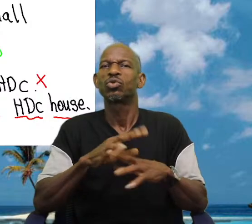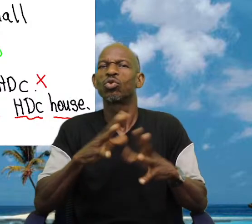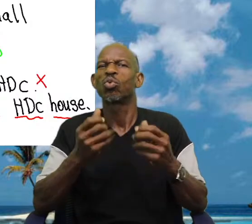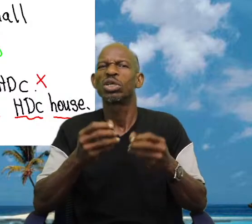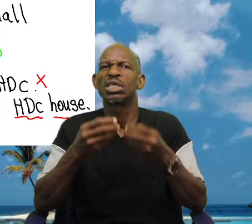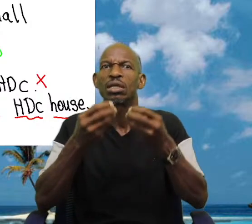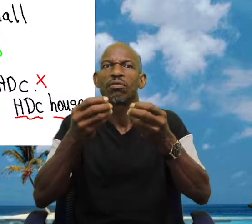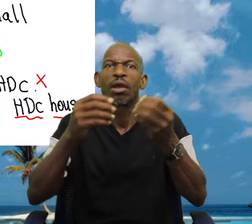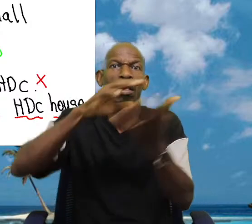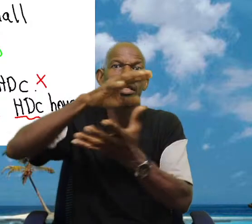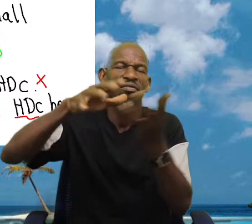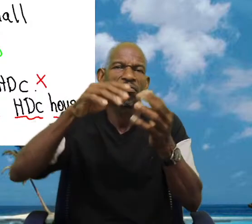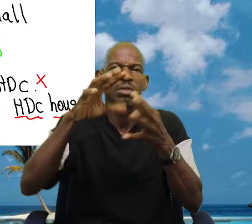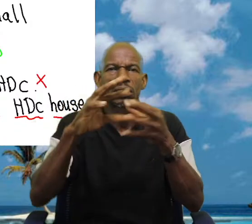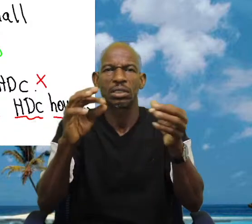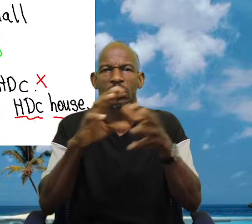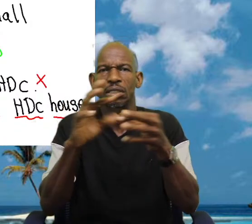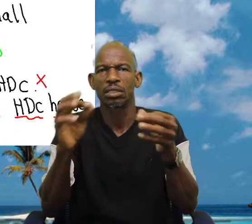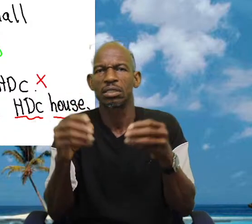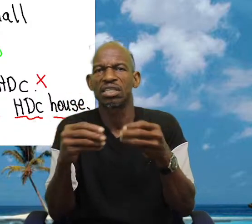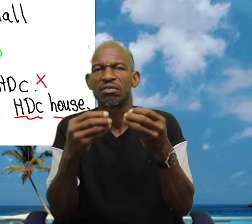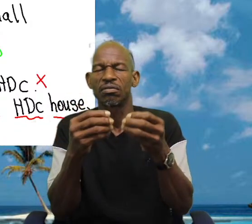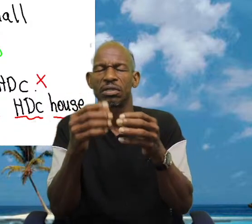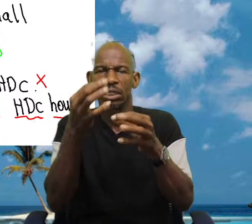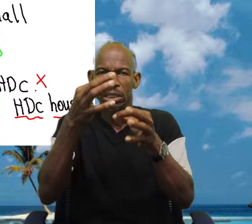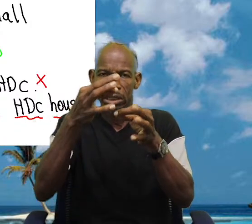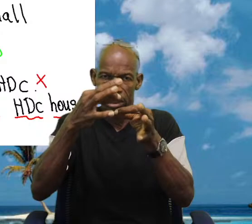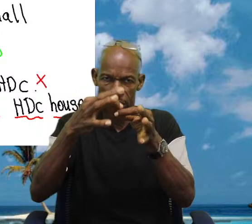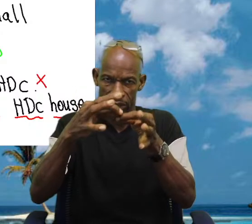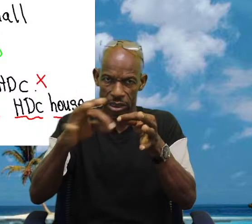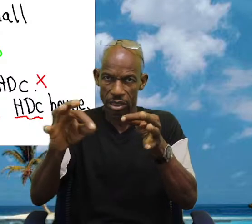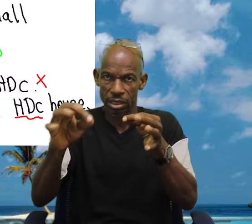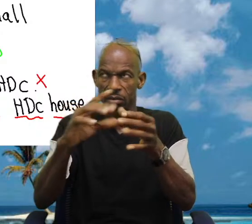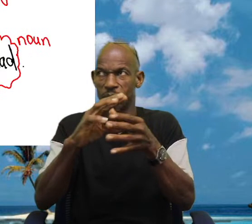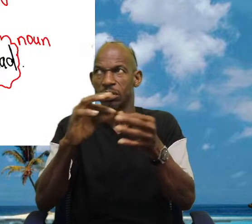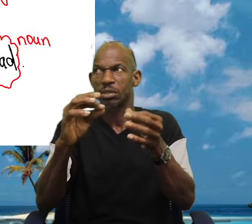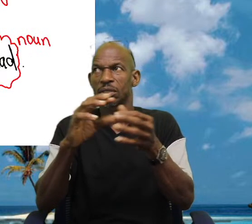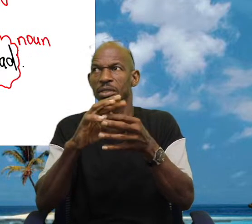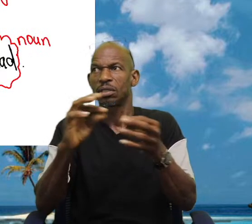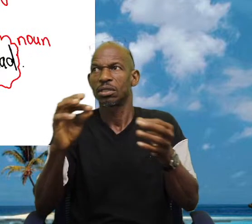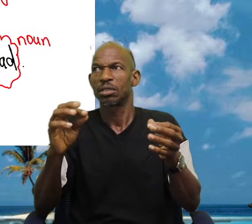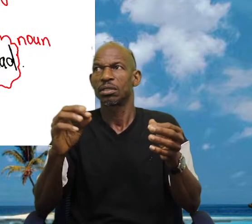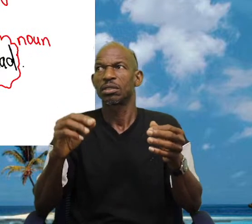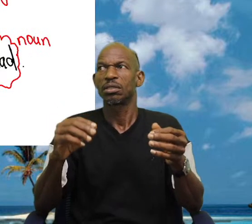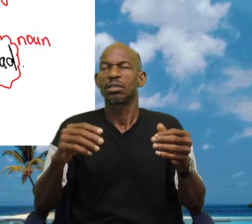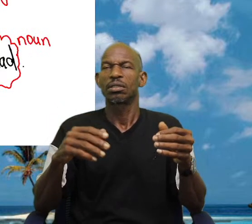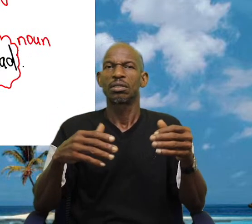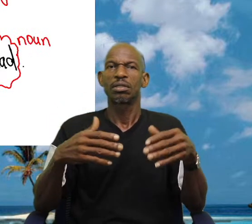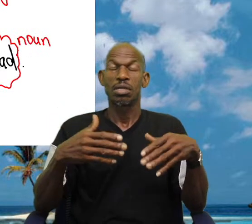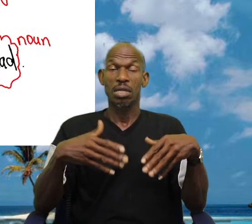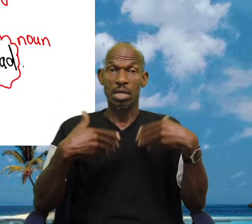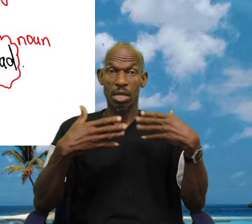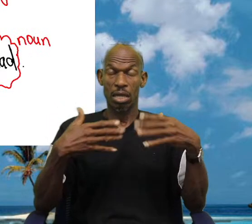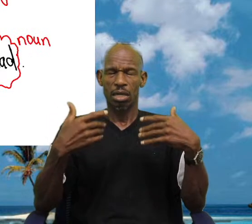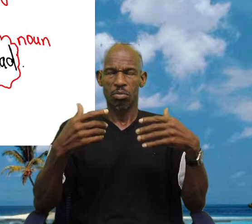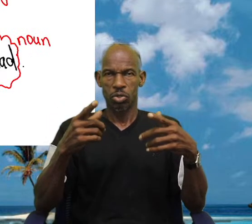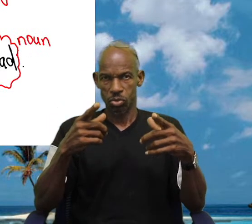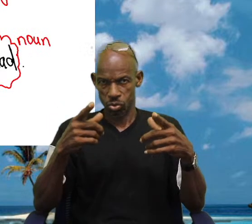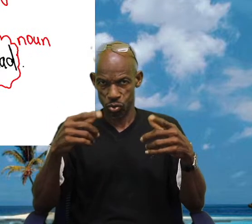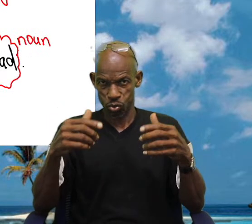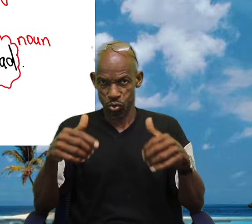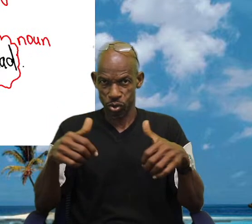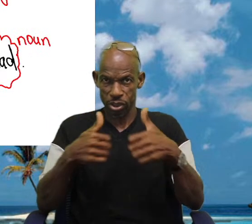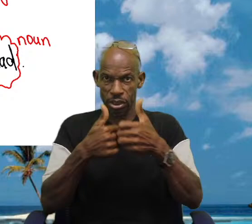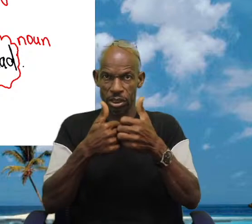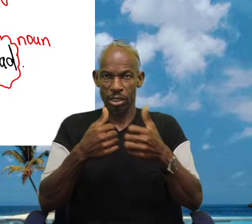sentences one time. I'm trying to go slowly. Although I am happy for the challenges that you are giving me. I'm trying to